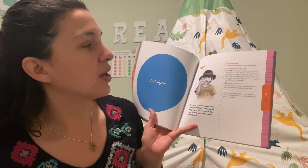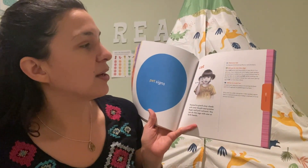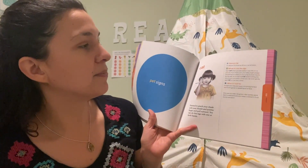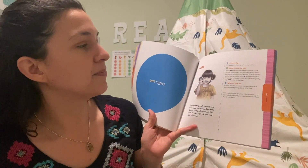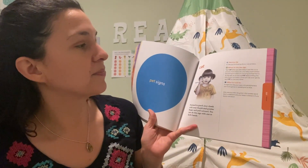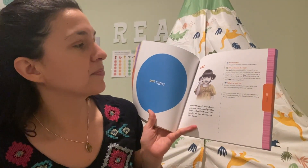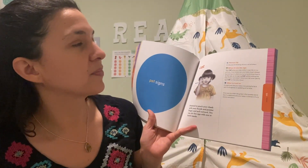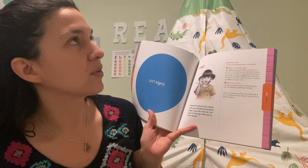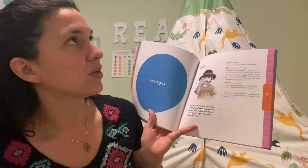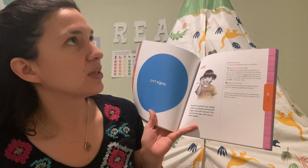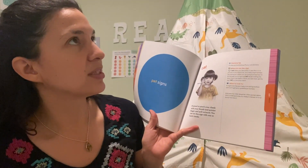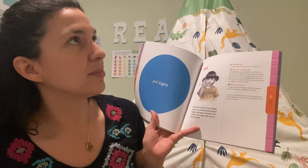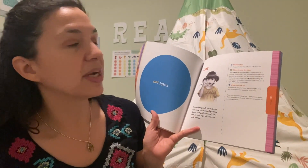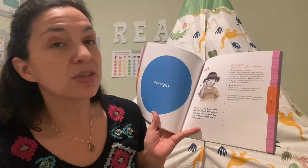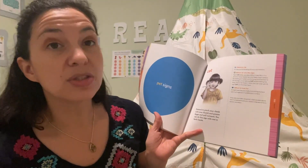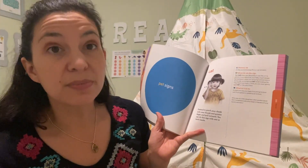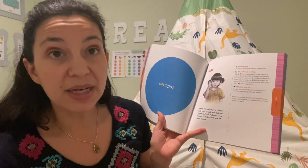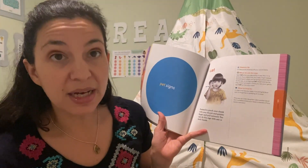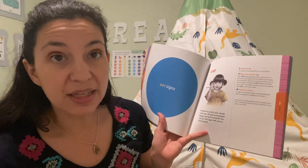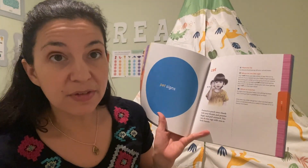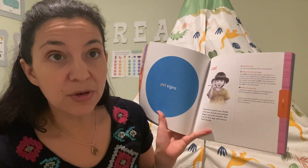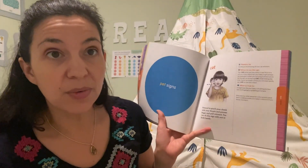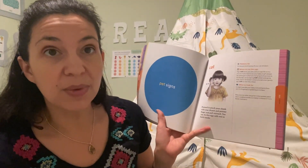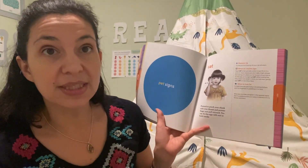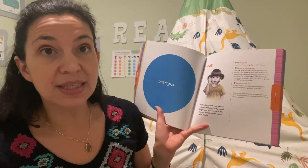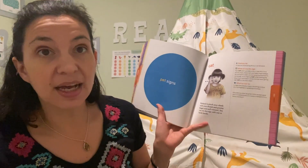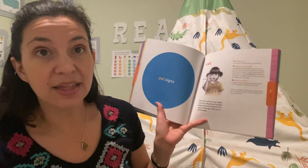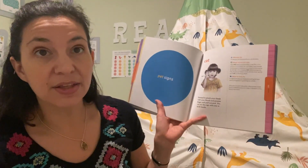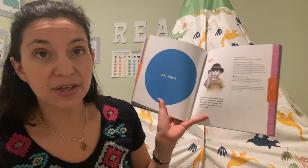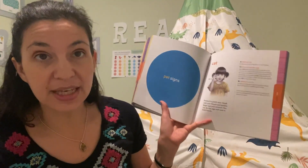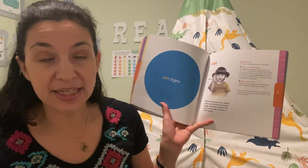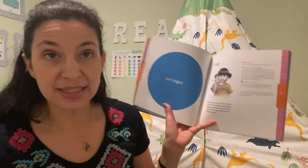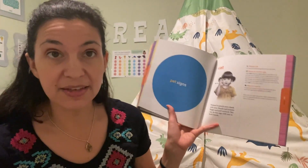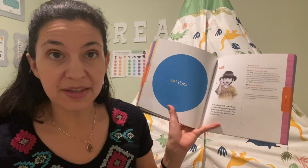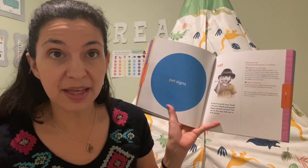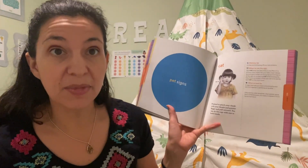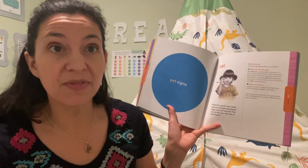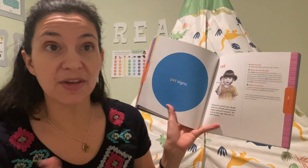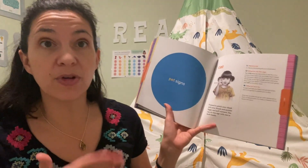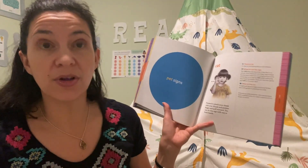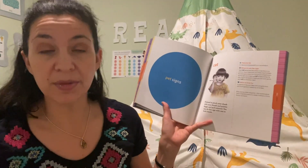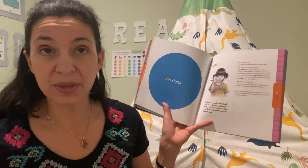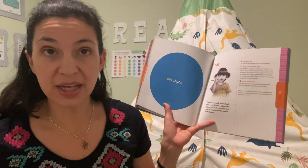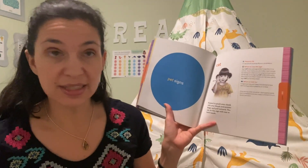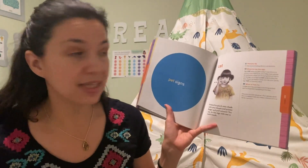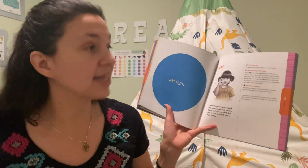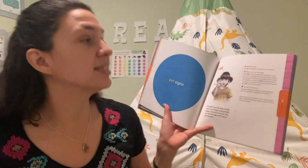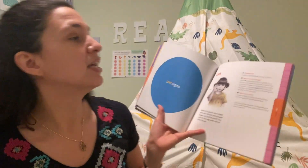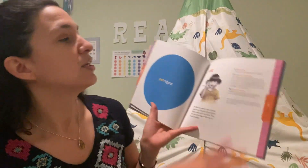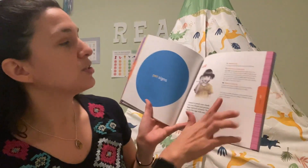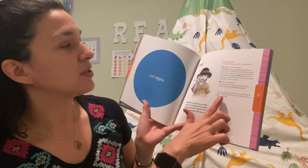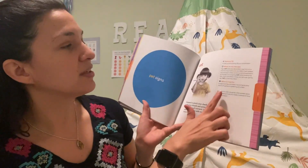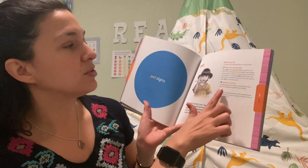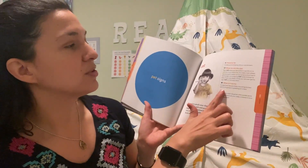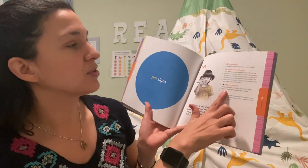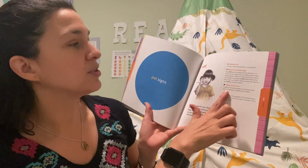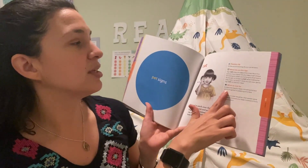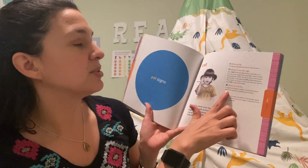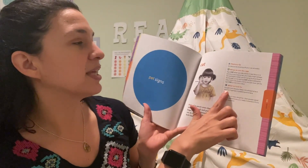know, some parents might not even know what sign their kid is giving them if they've taught them a lot of signs. So it gives you little tips like, this